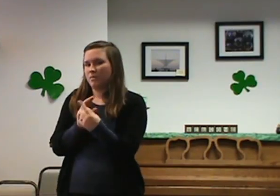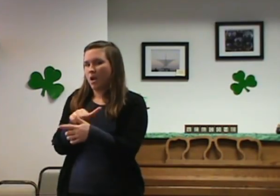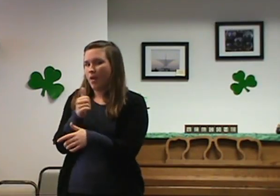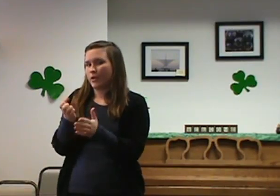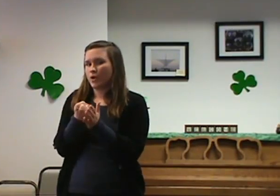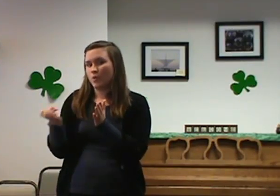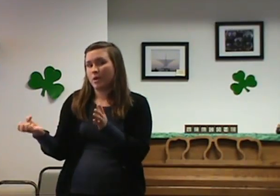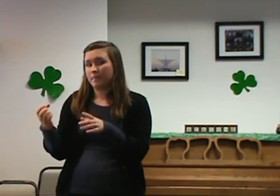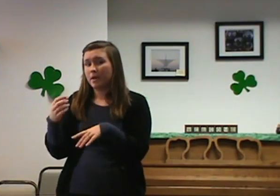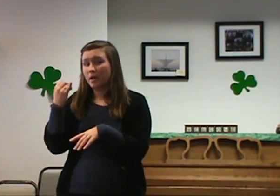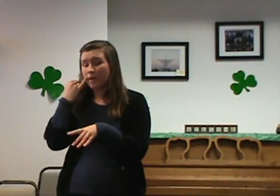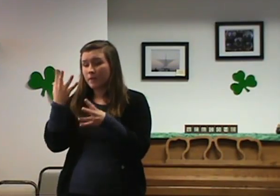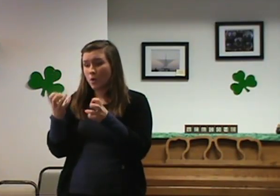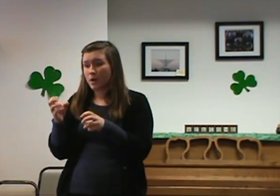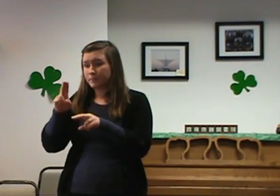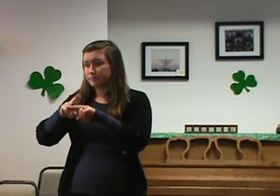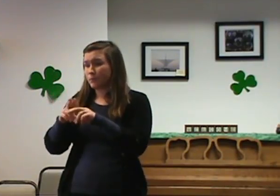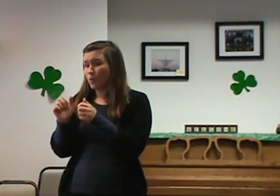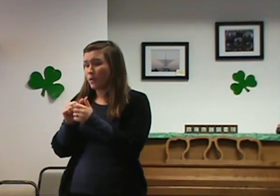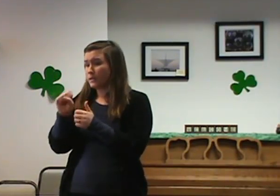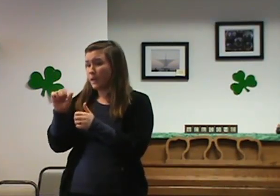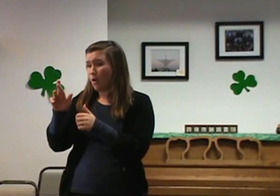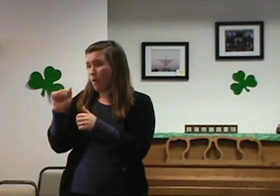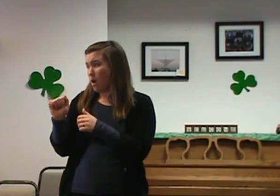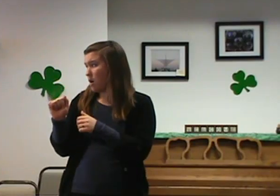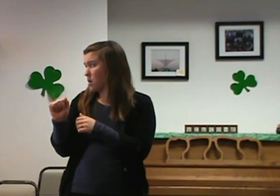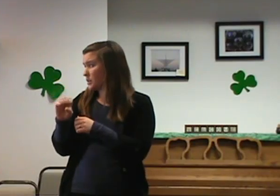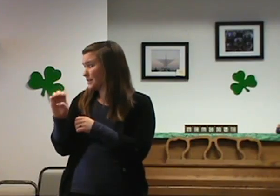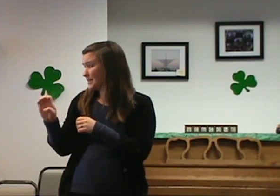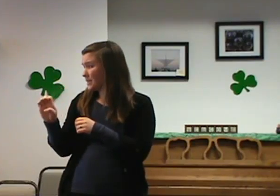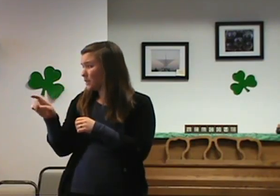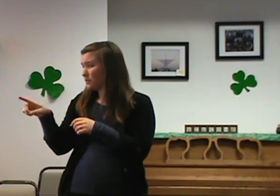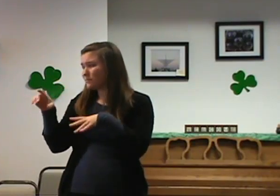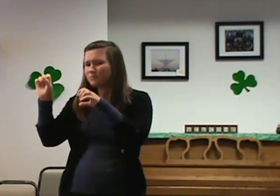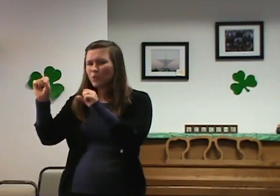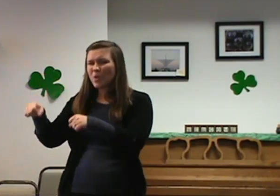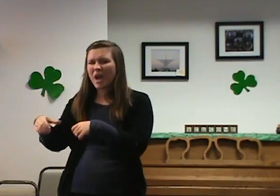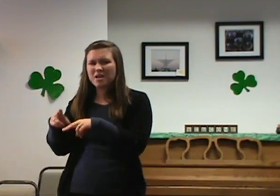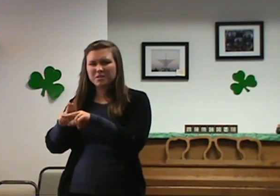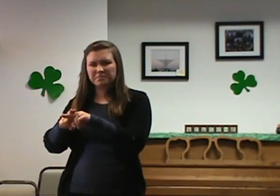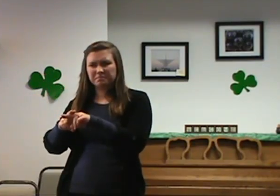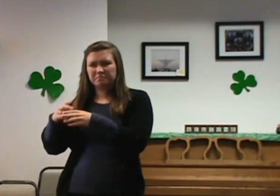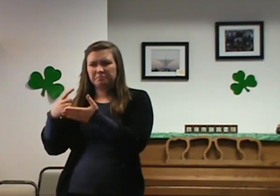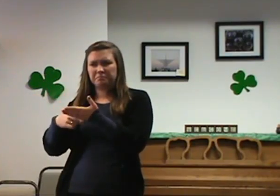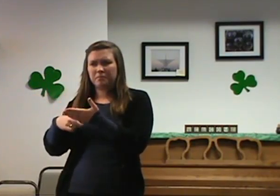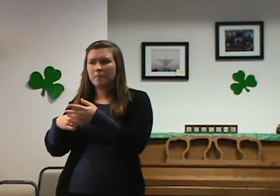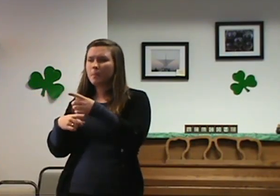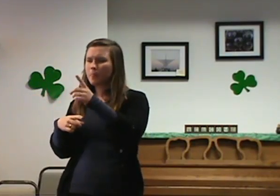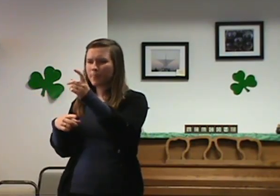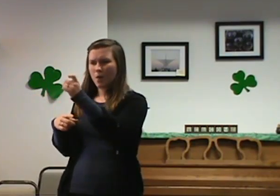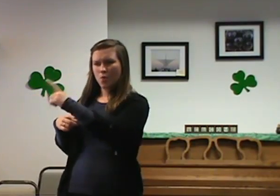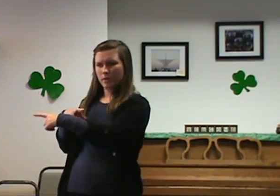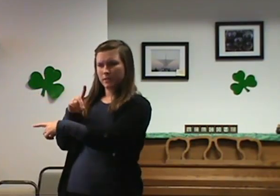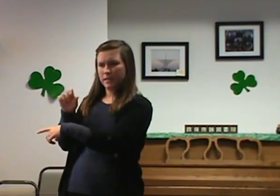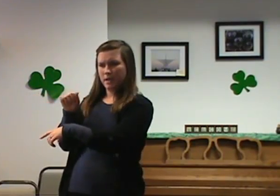have any questions for me? I do, I have a question about the talking watches. Yes. Lately, we've had